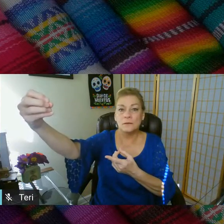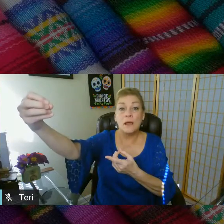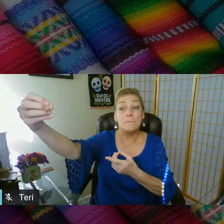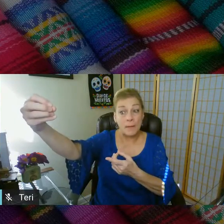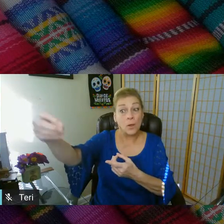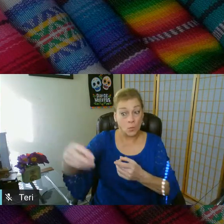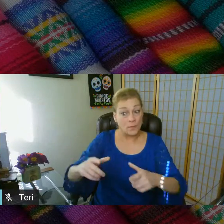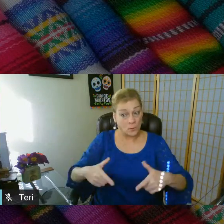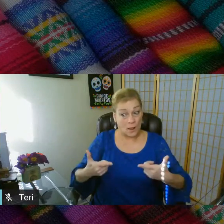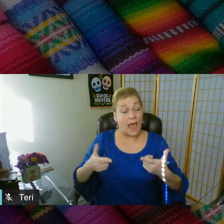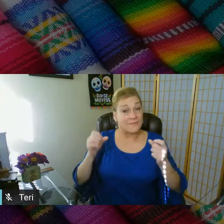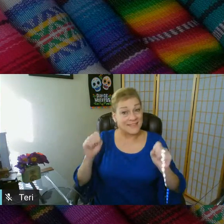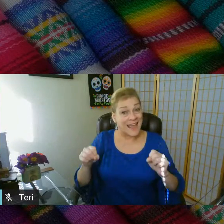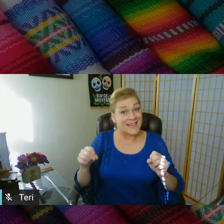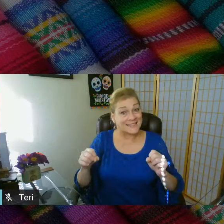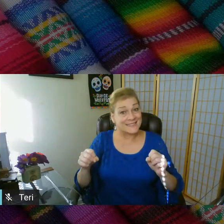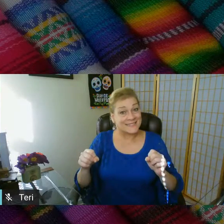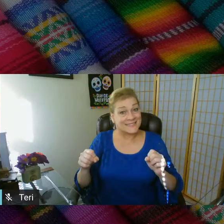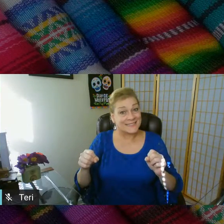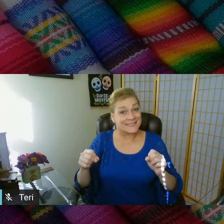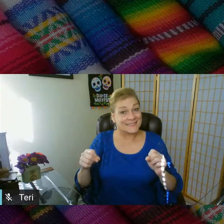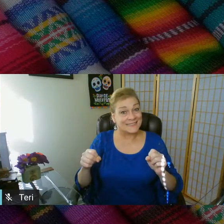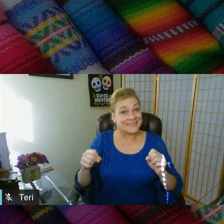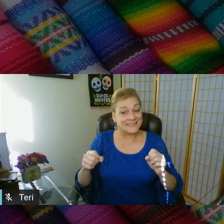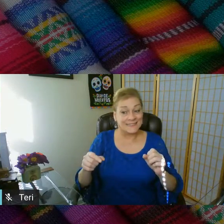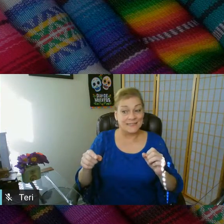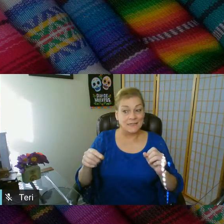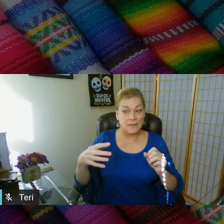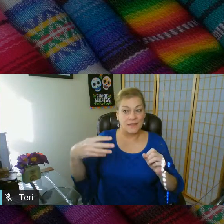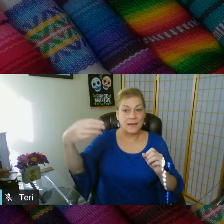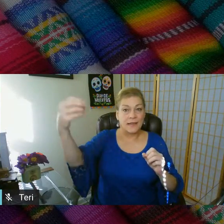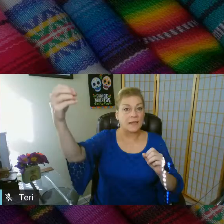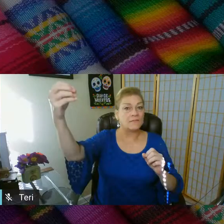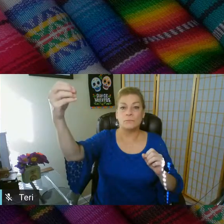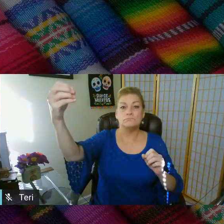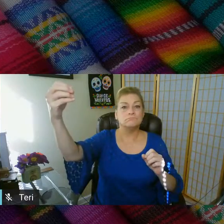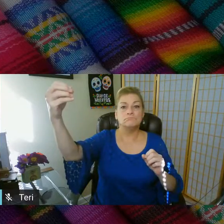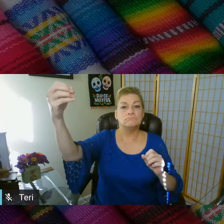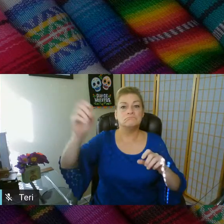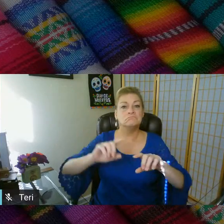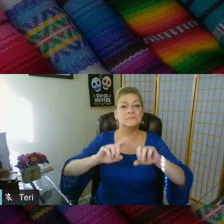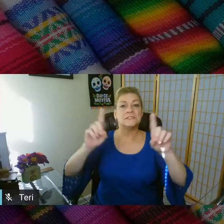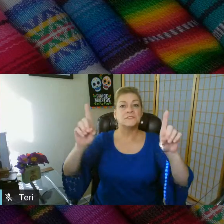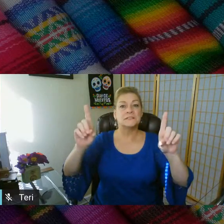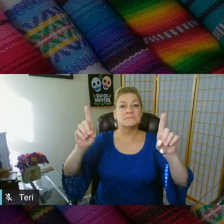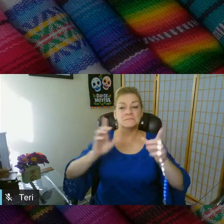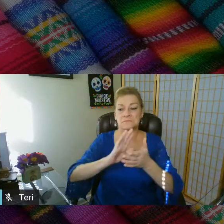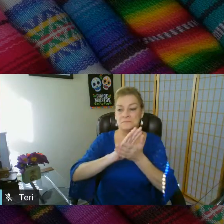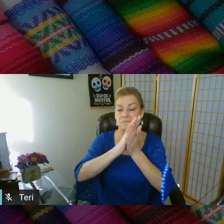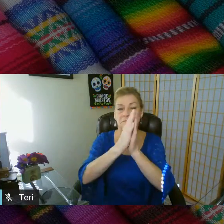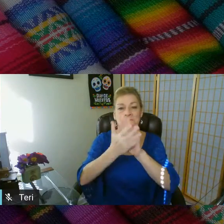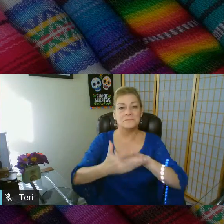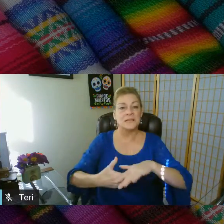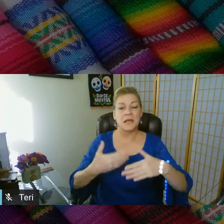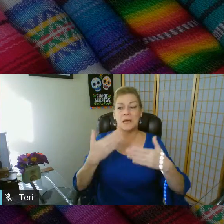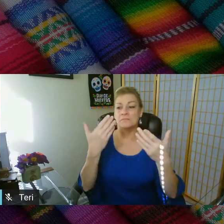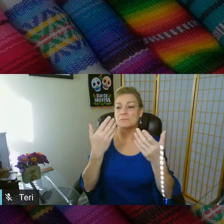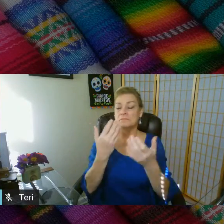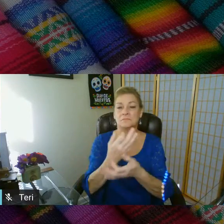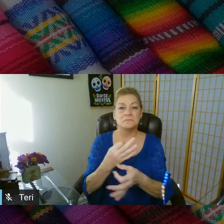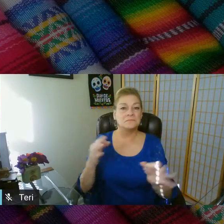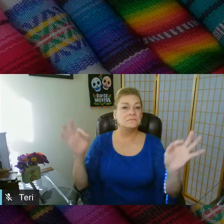loved ones, to really open up to an opportunity to heal and to release, to let go of anything